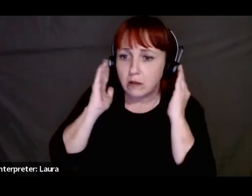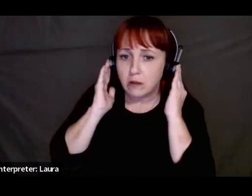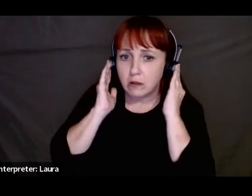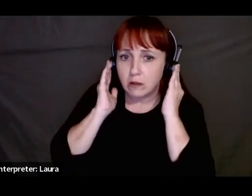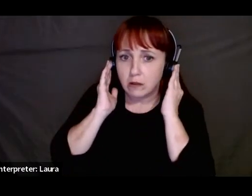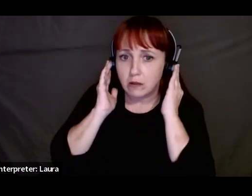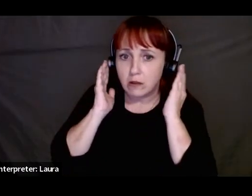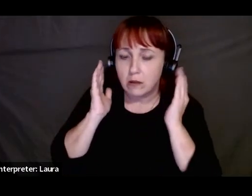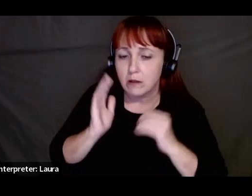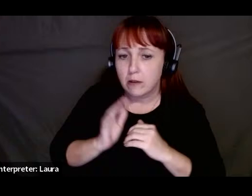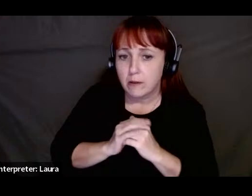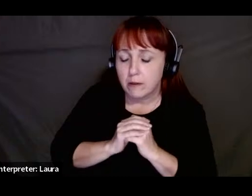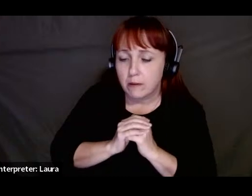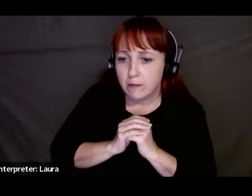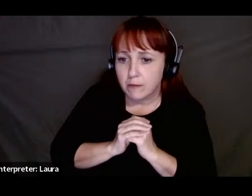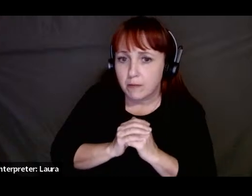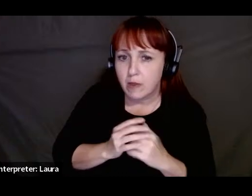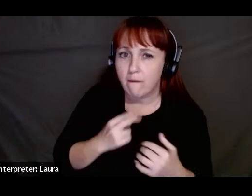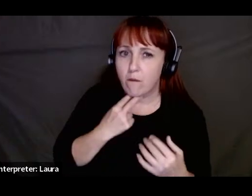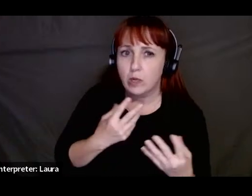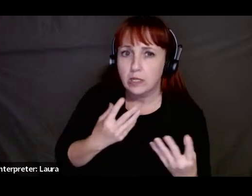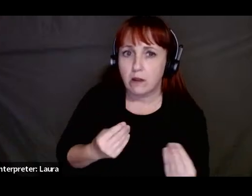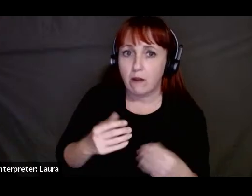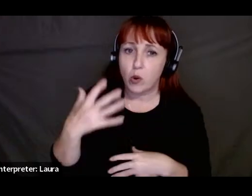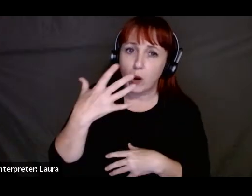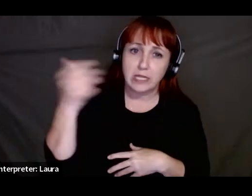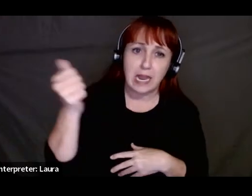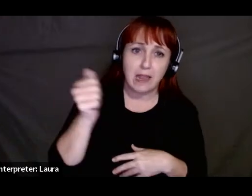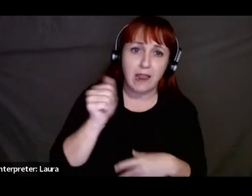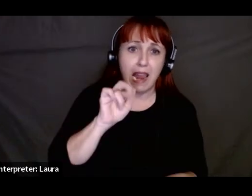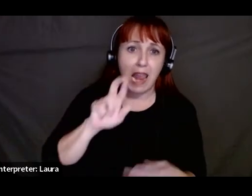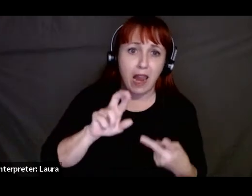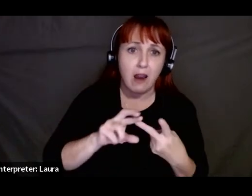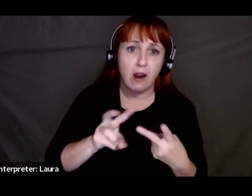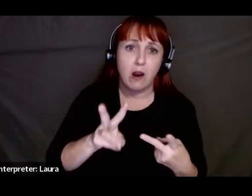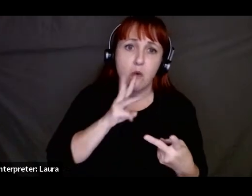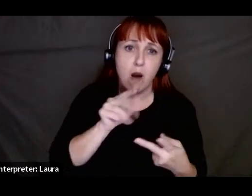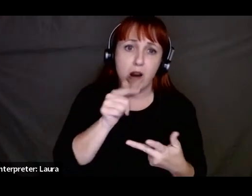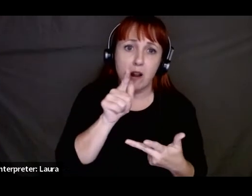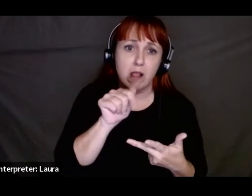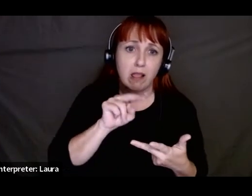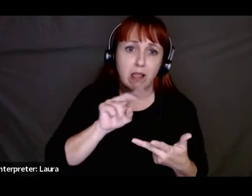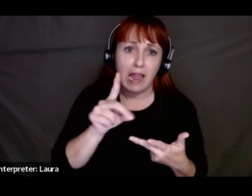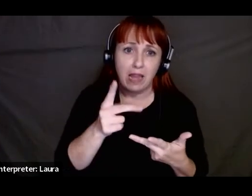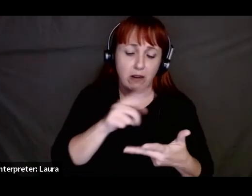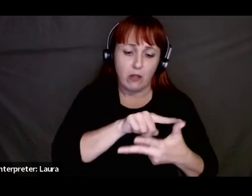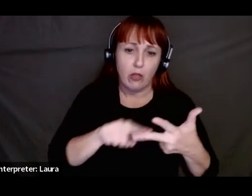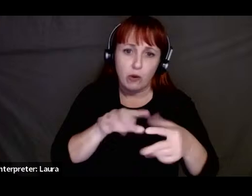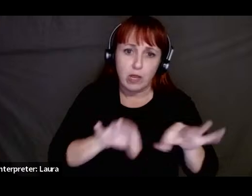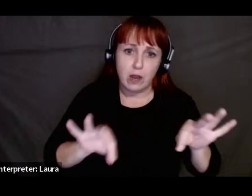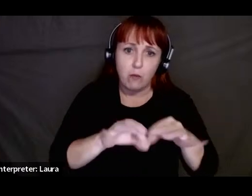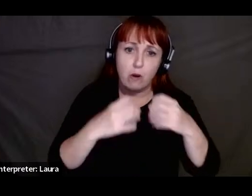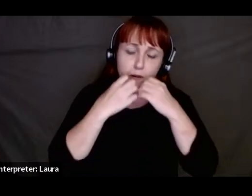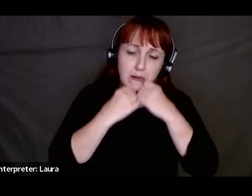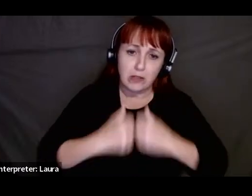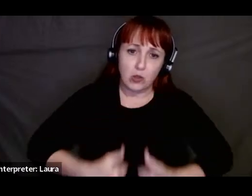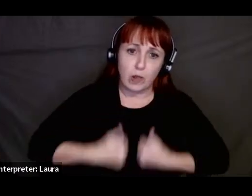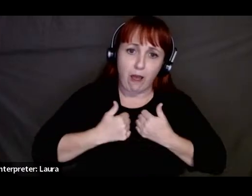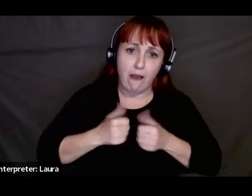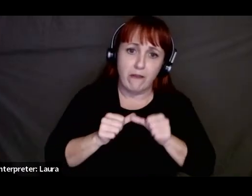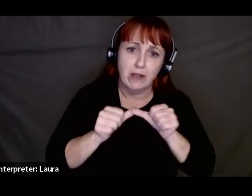this. Our air, our water, and that. And then we contaminate